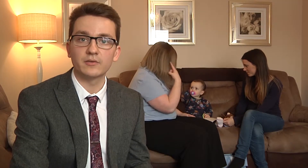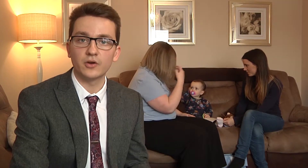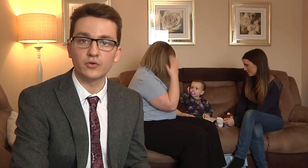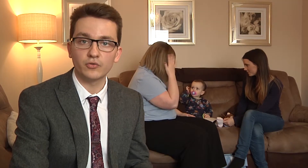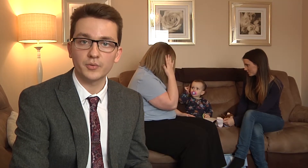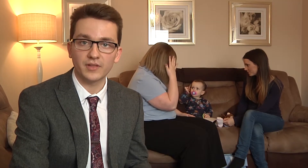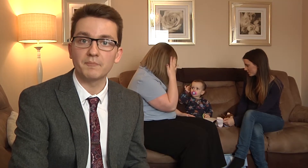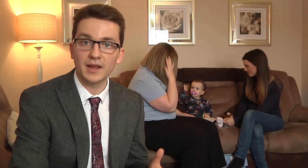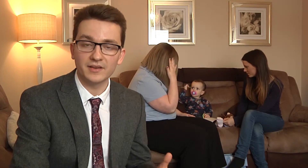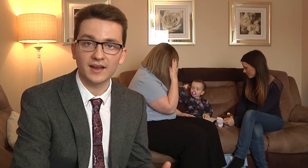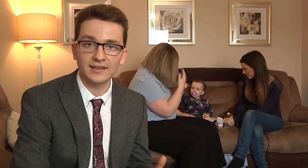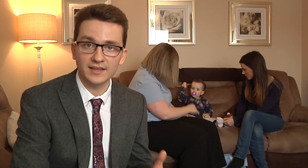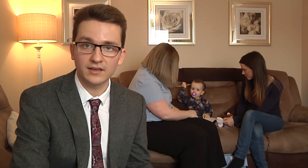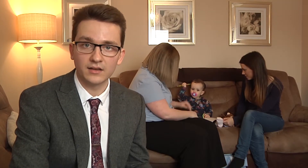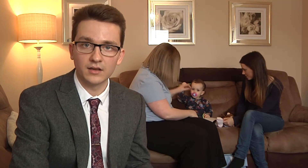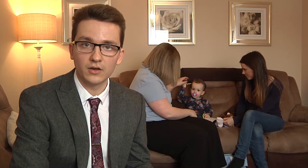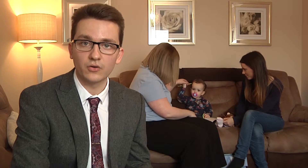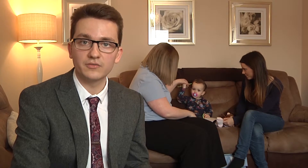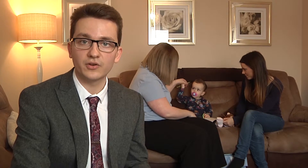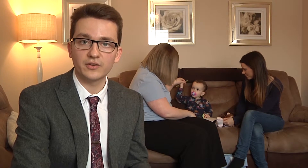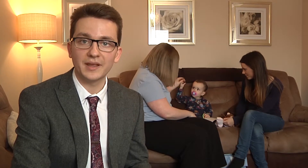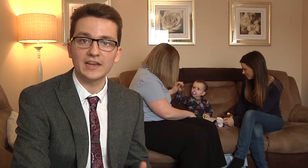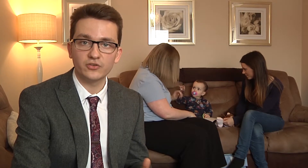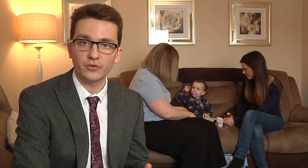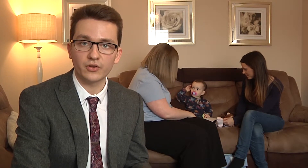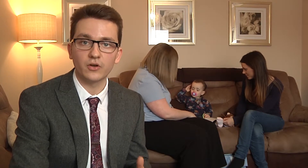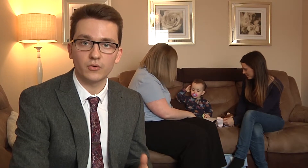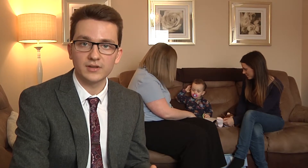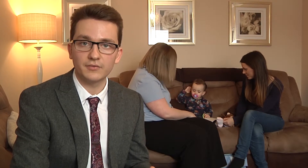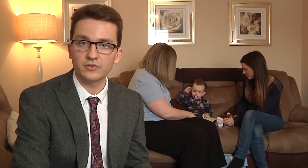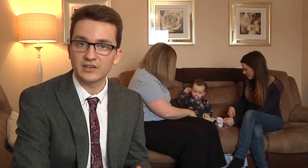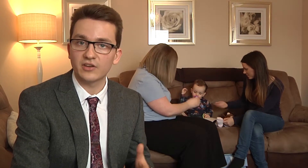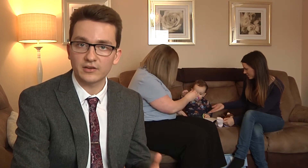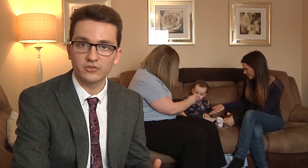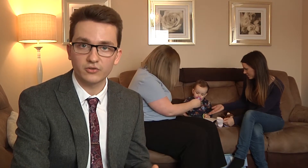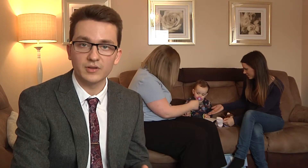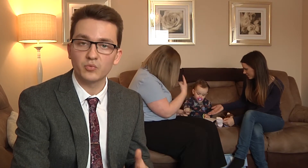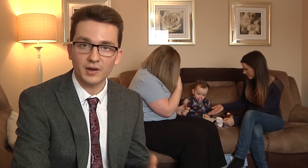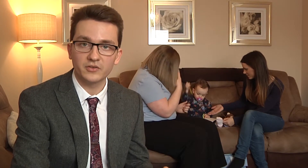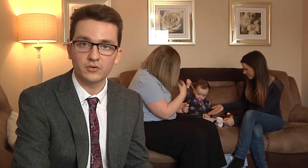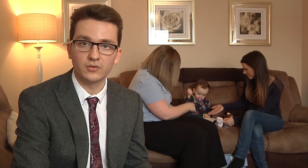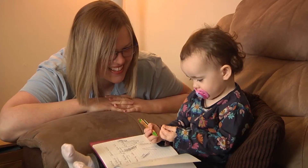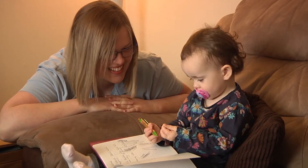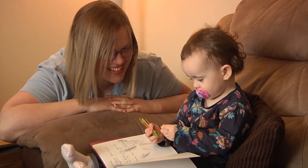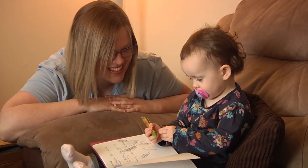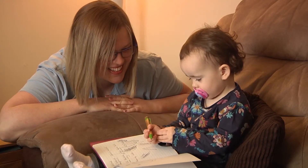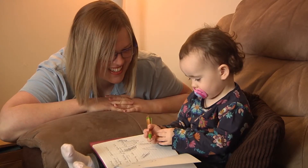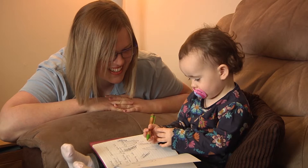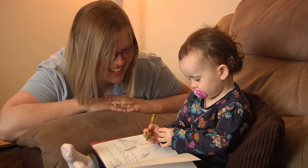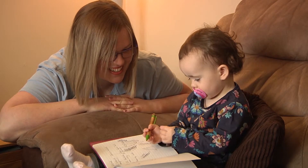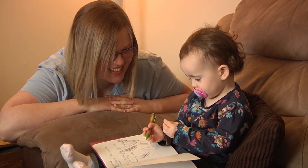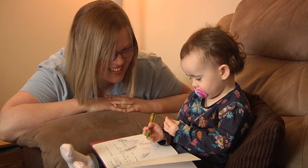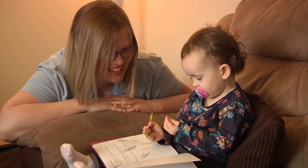But now local groups like Baby Sign in Lincoln are calling for it to be introduced on all levels in secondary school and primary school, so